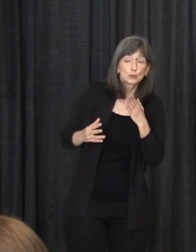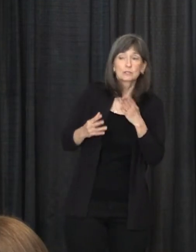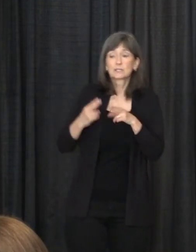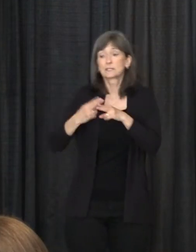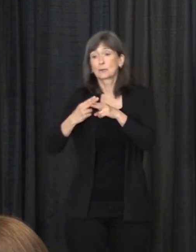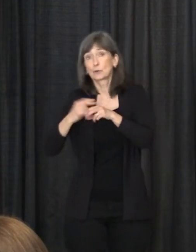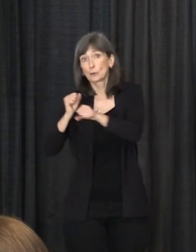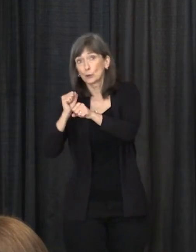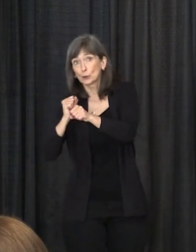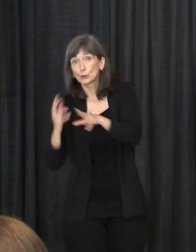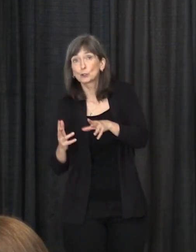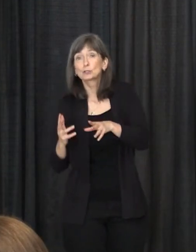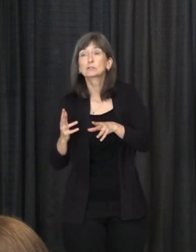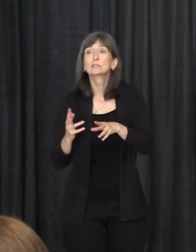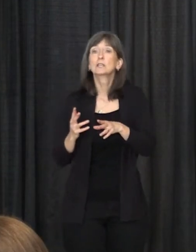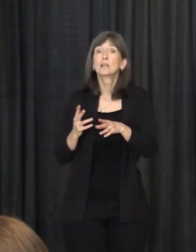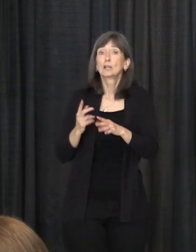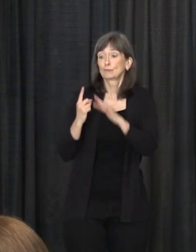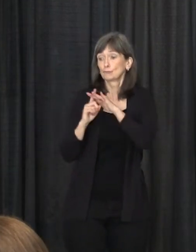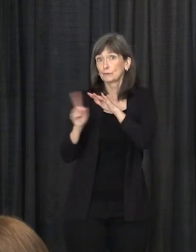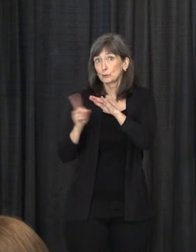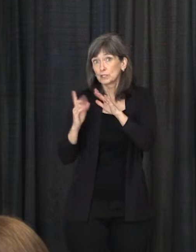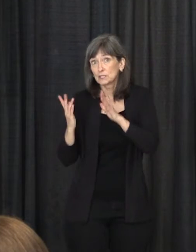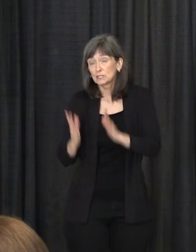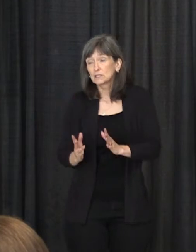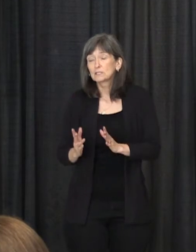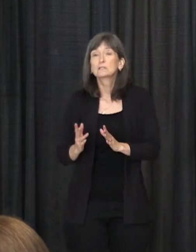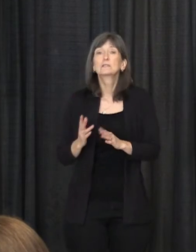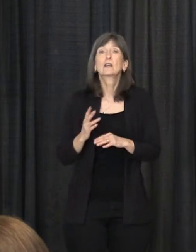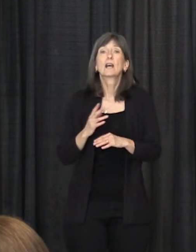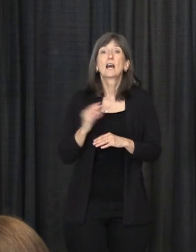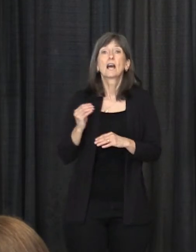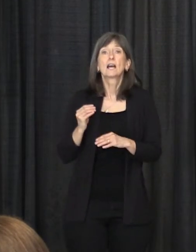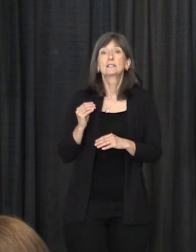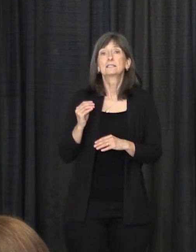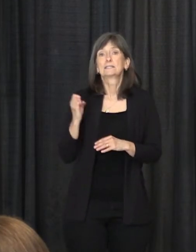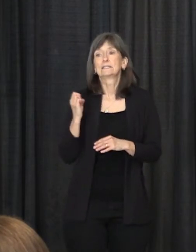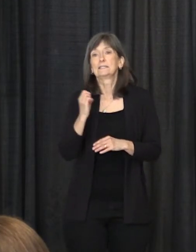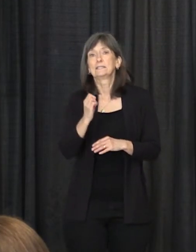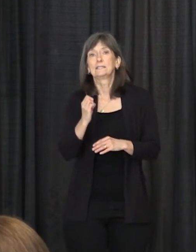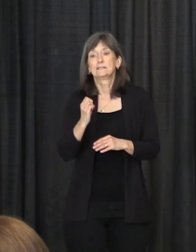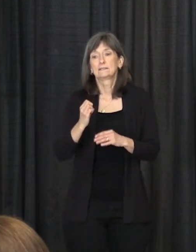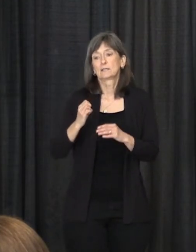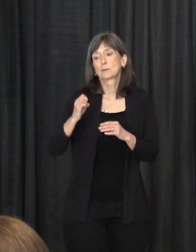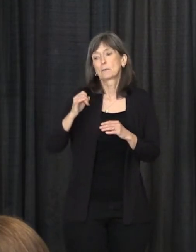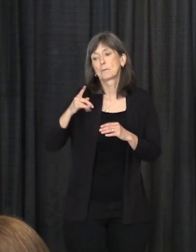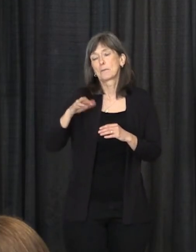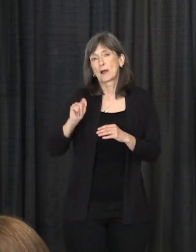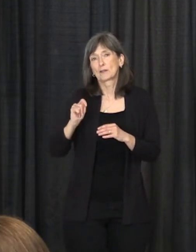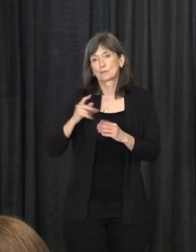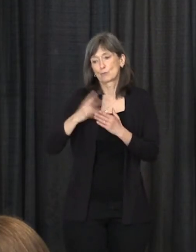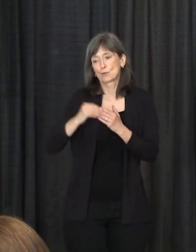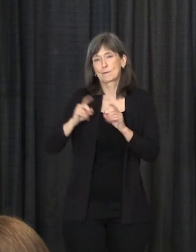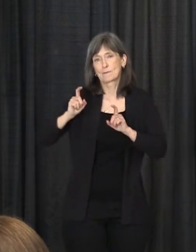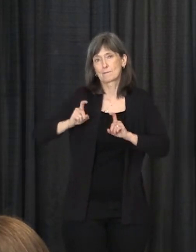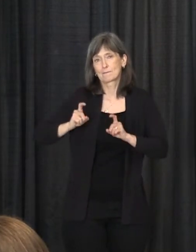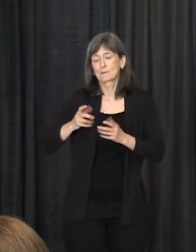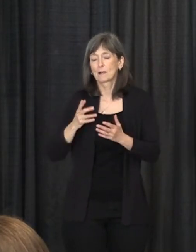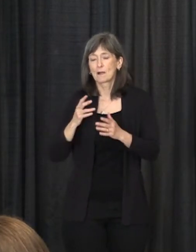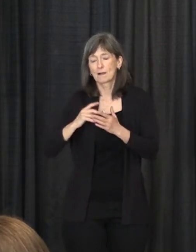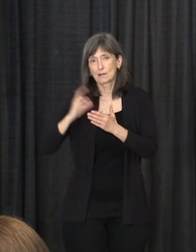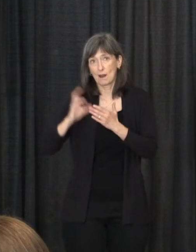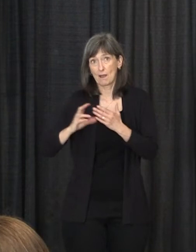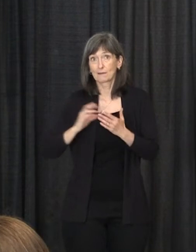workers, humanitarian programs clients, and Atlantic Immigration Pilot Program clients. I am a